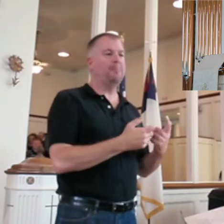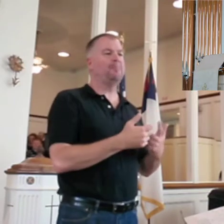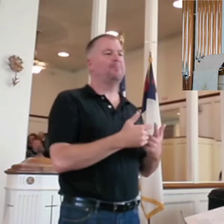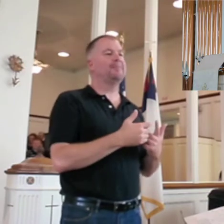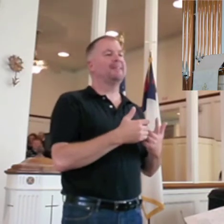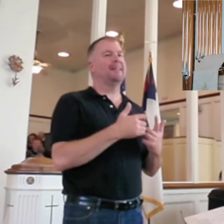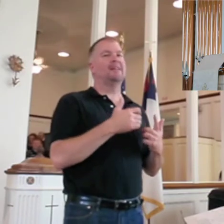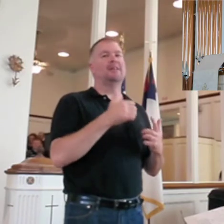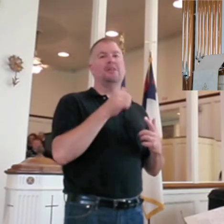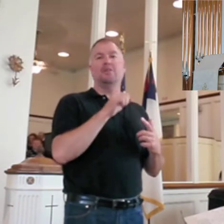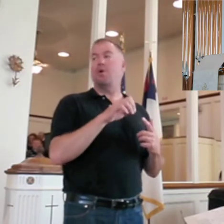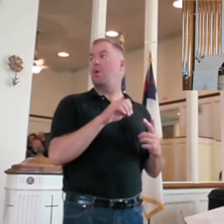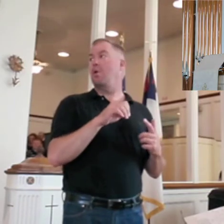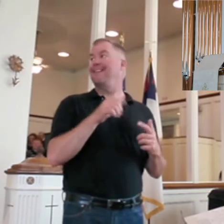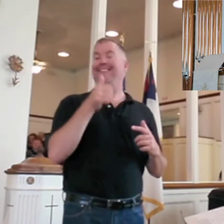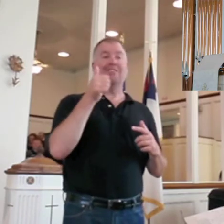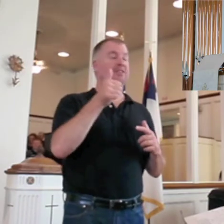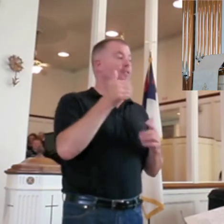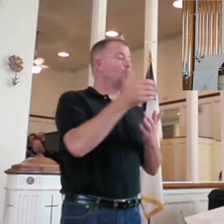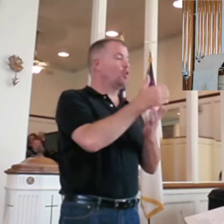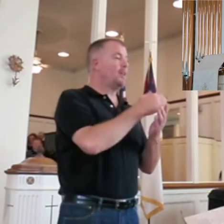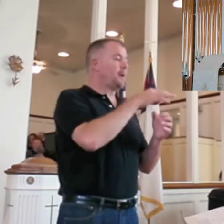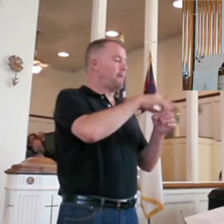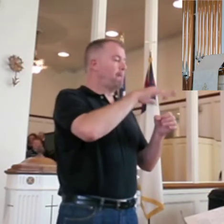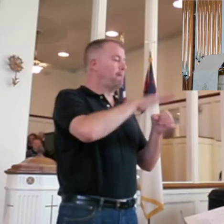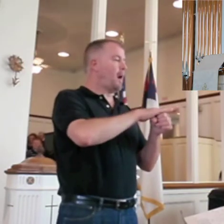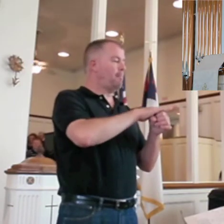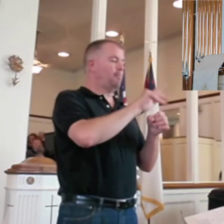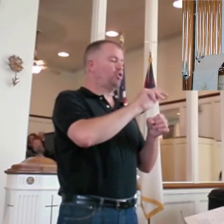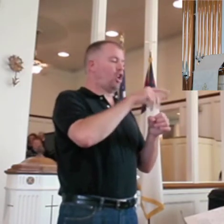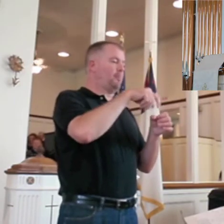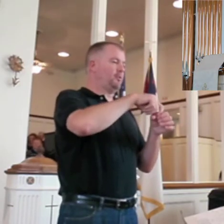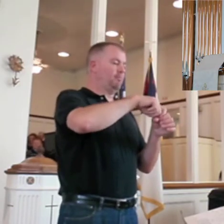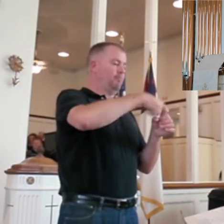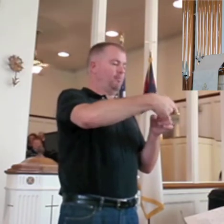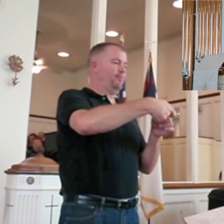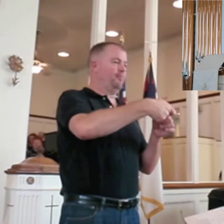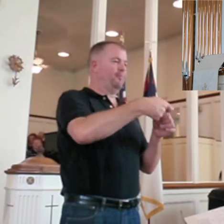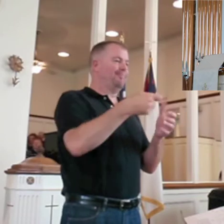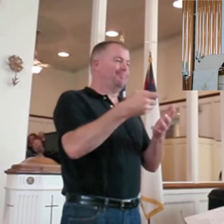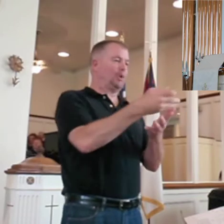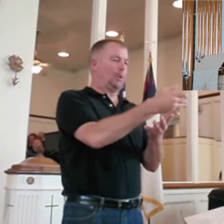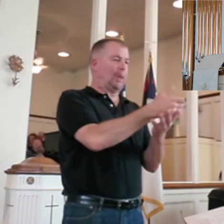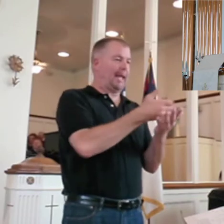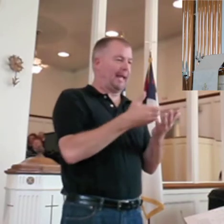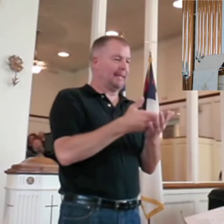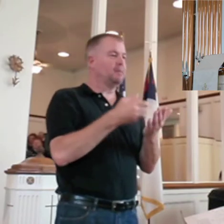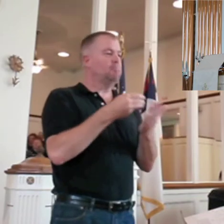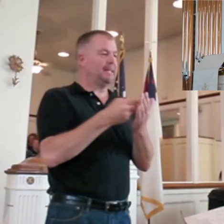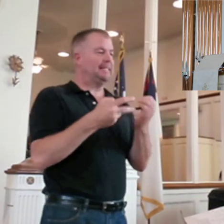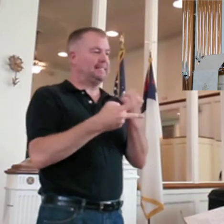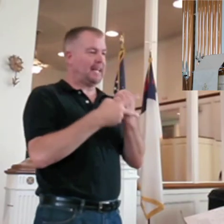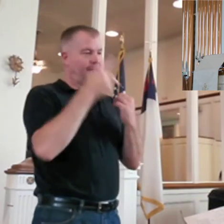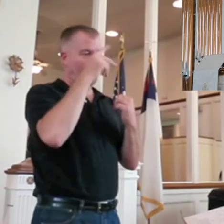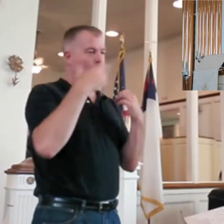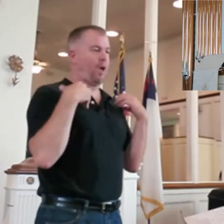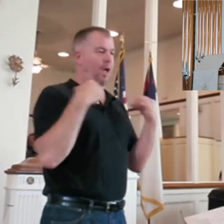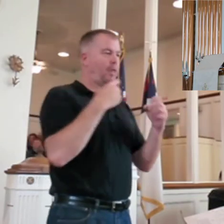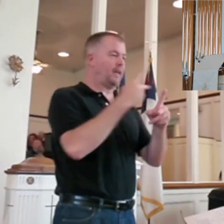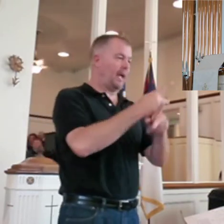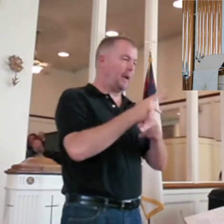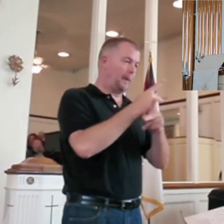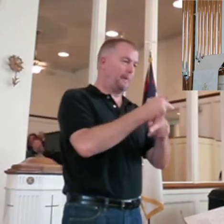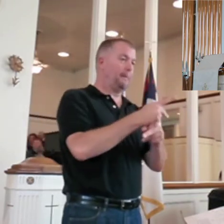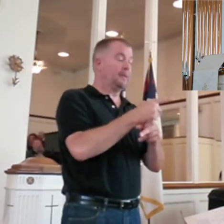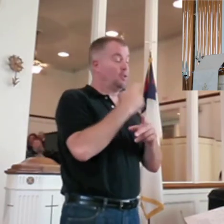surgeries. And when you bring your pop tops for them, because Leif so identifies with them, he would